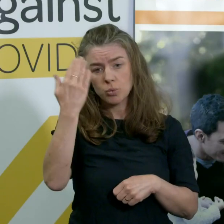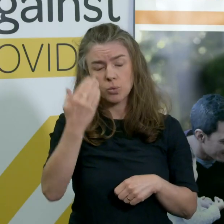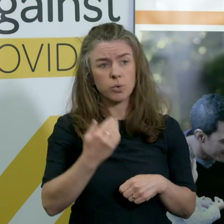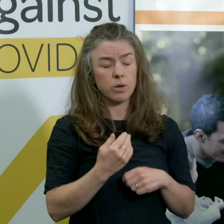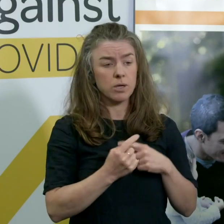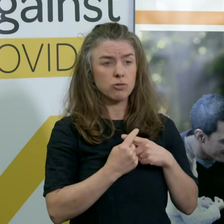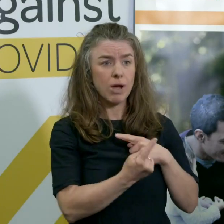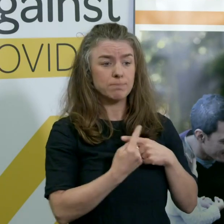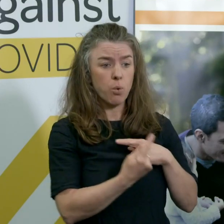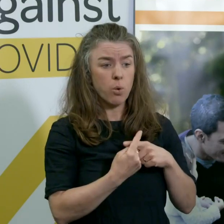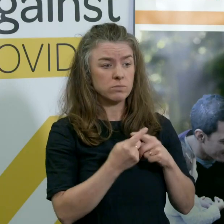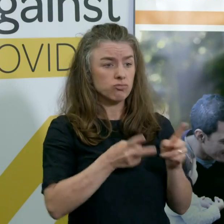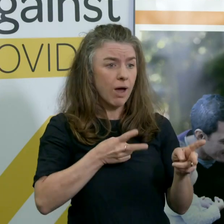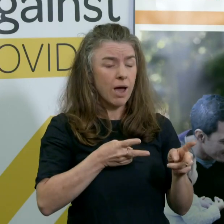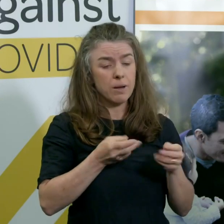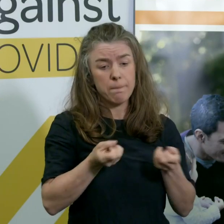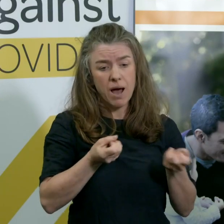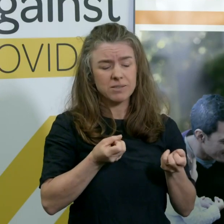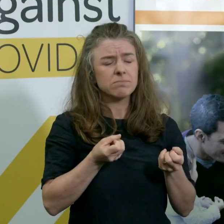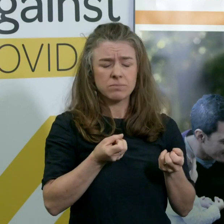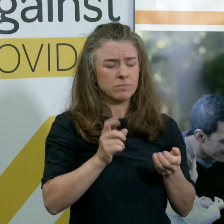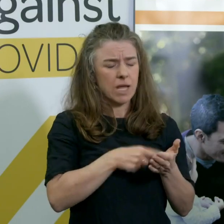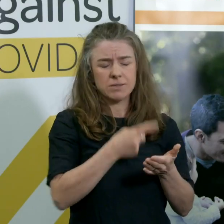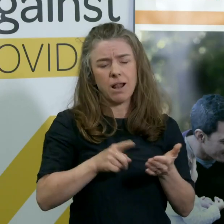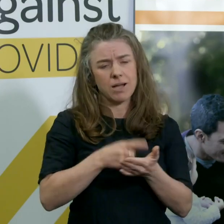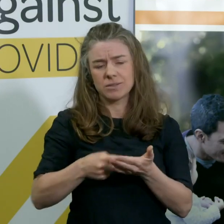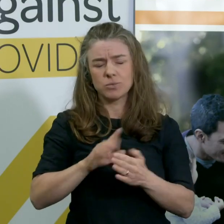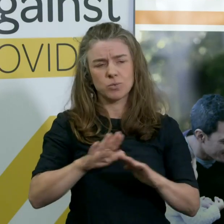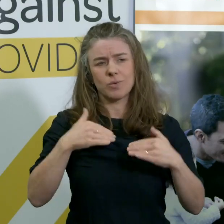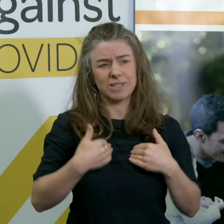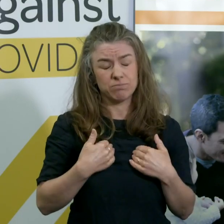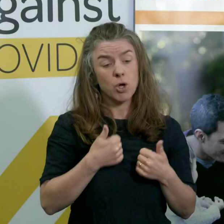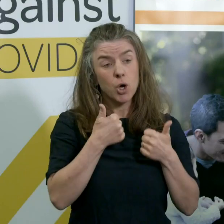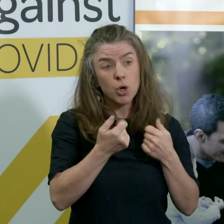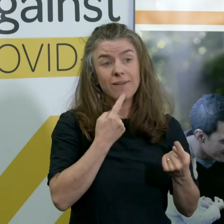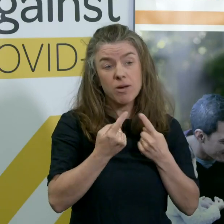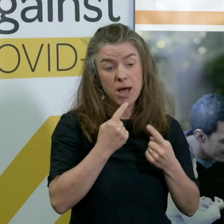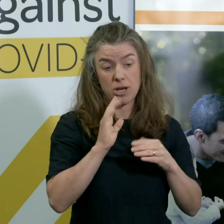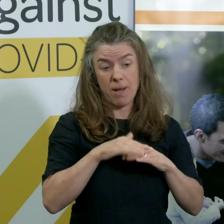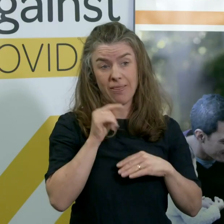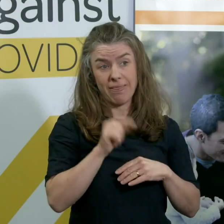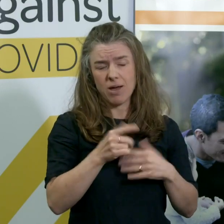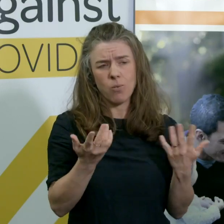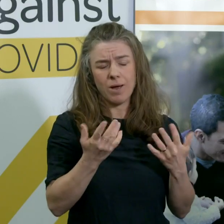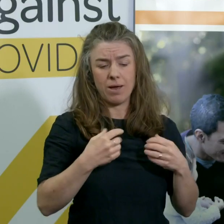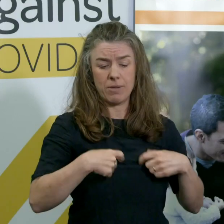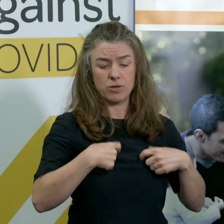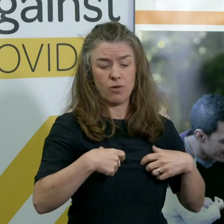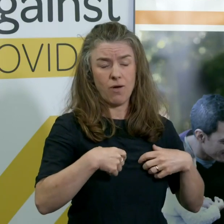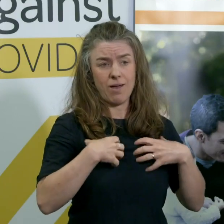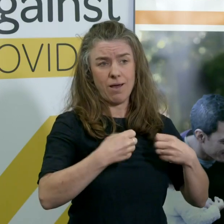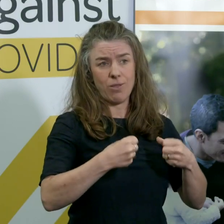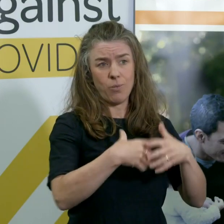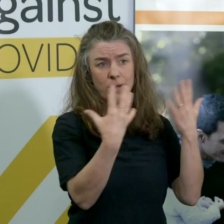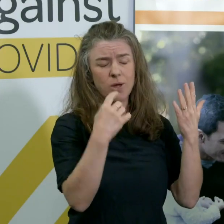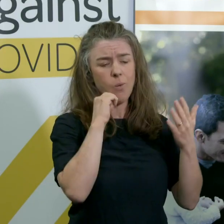point and do not need to be cancelled or closed. There is very good information about this on the Ministry website, and we will keep that frequently